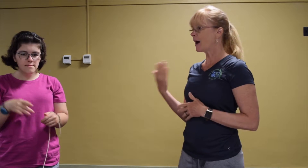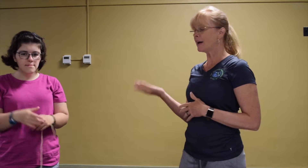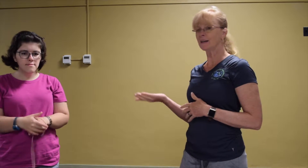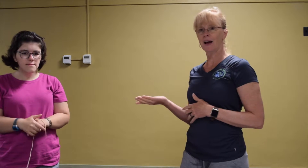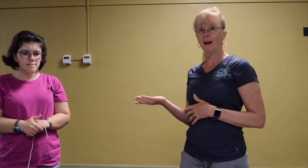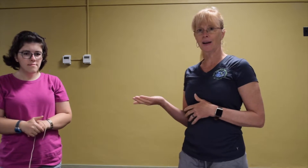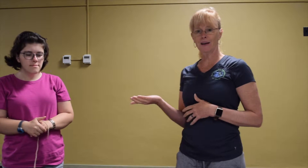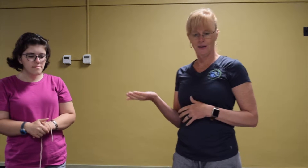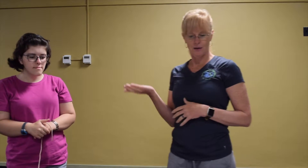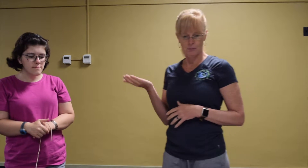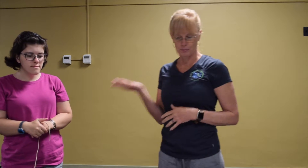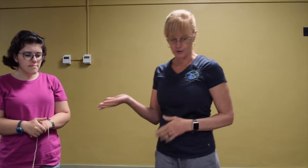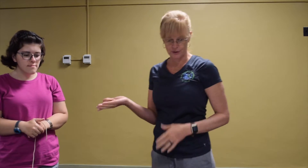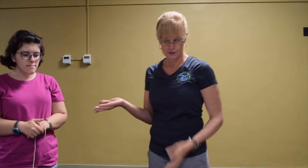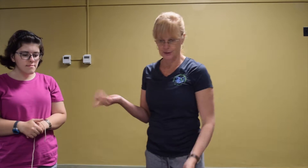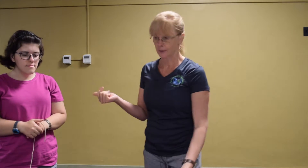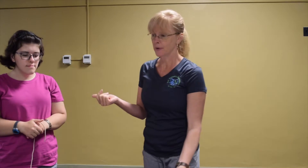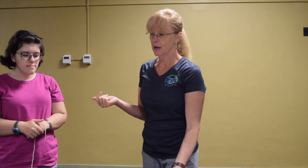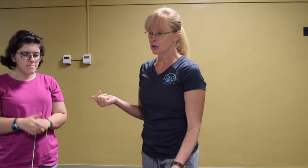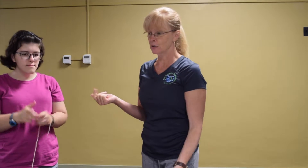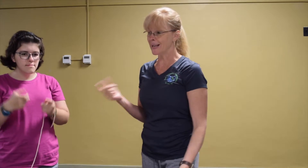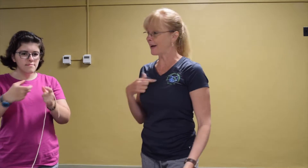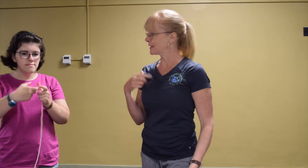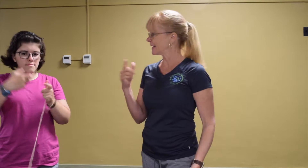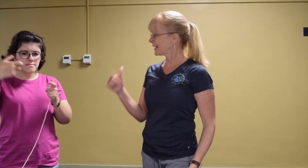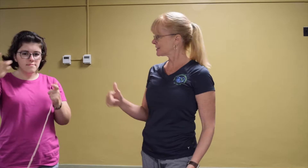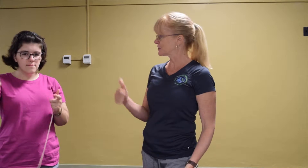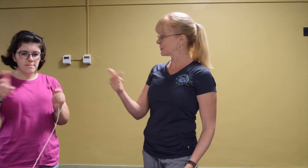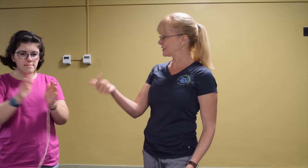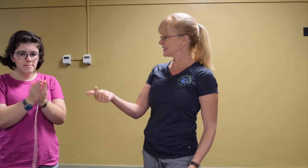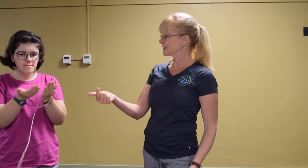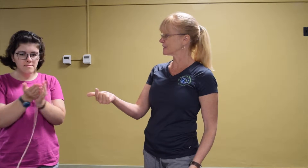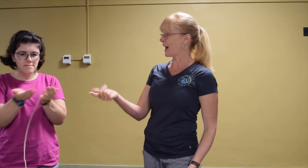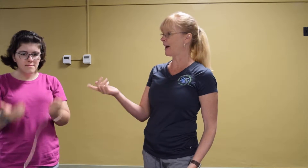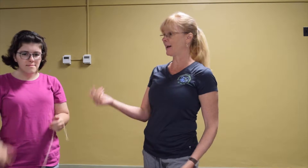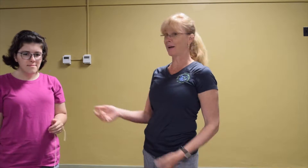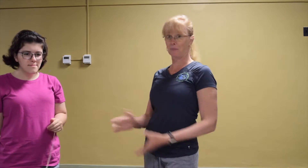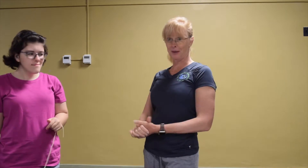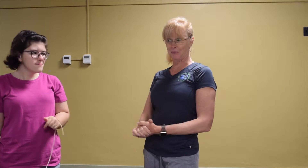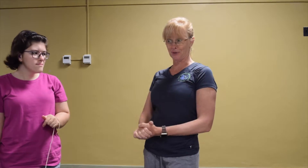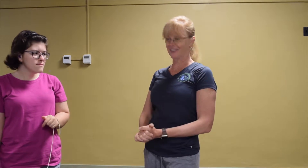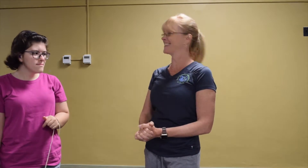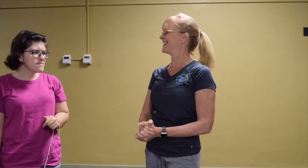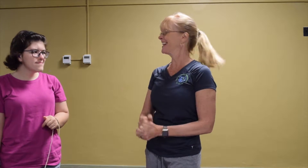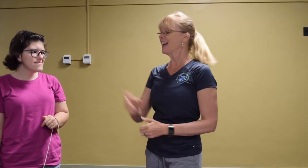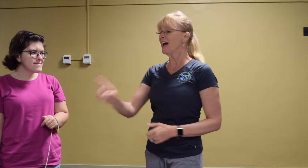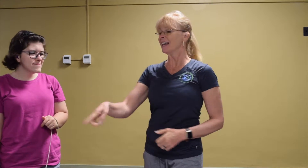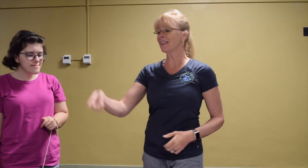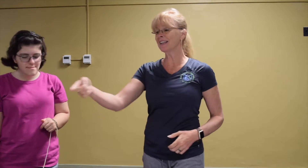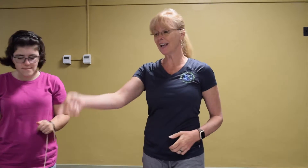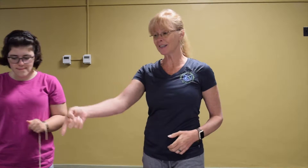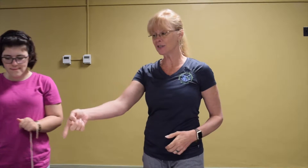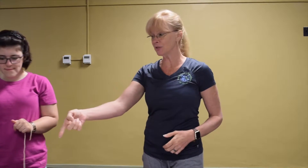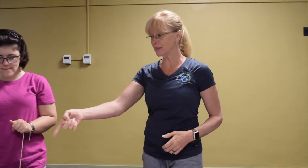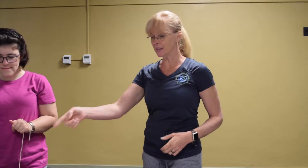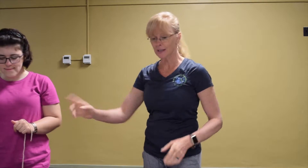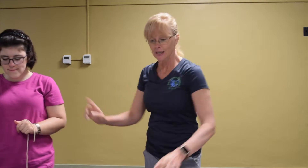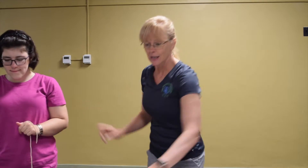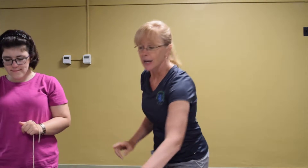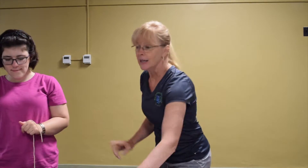I like books. So now the next students, I like big books. Now the next student